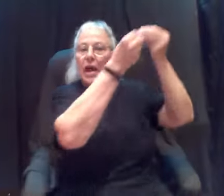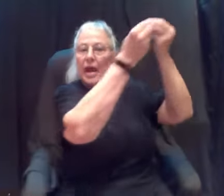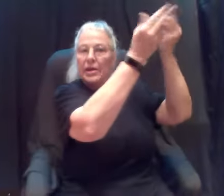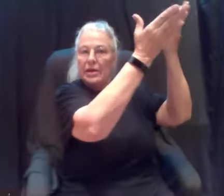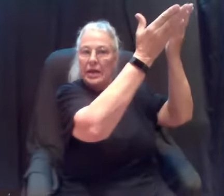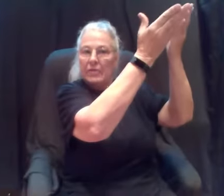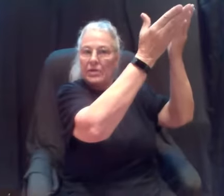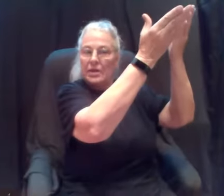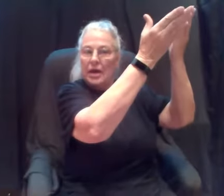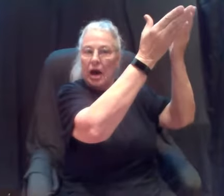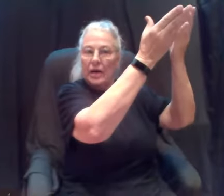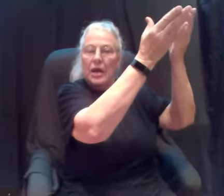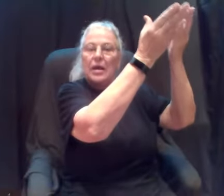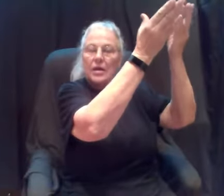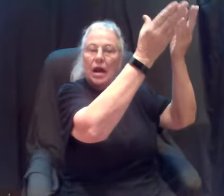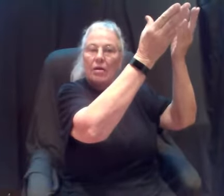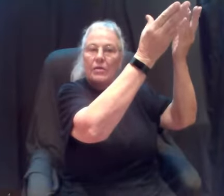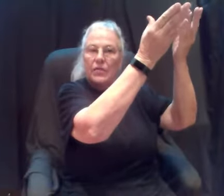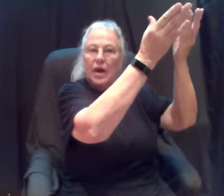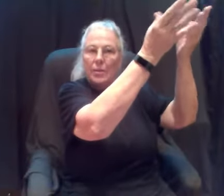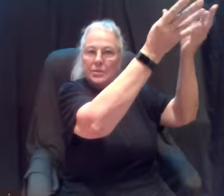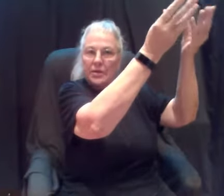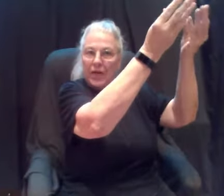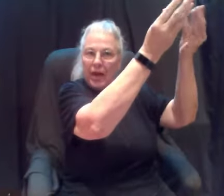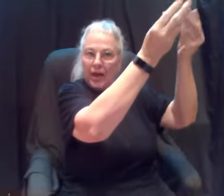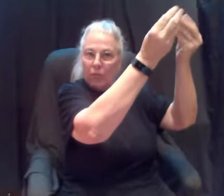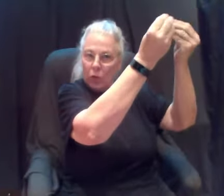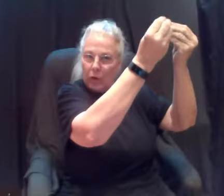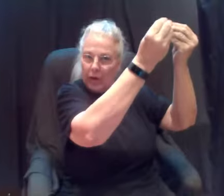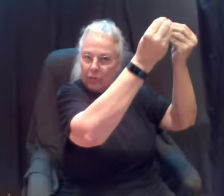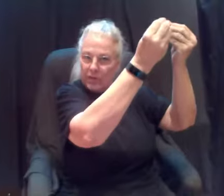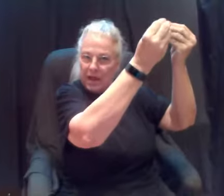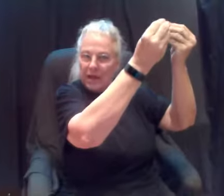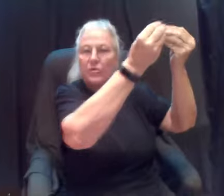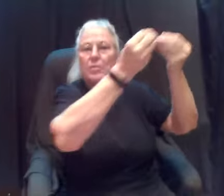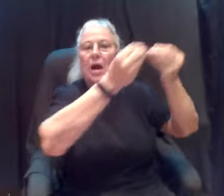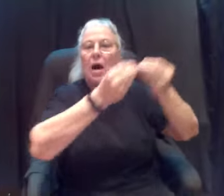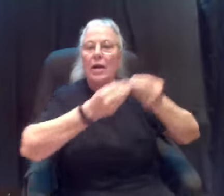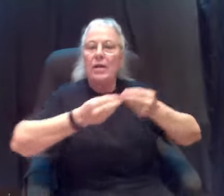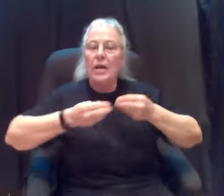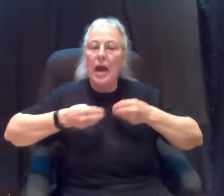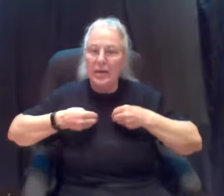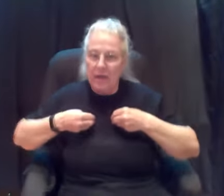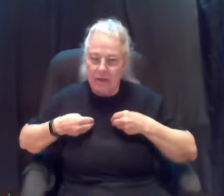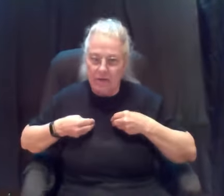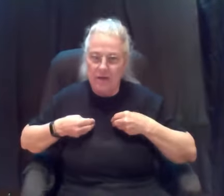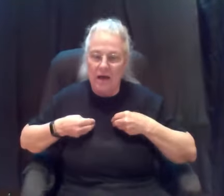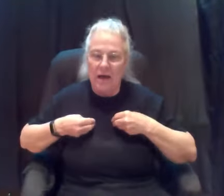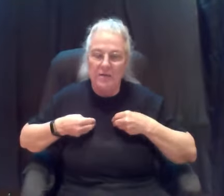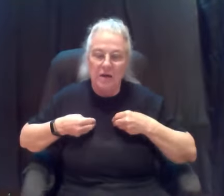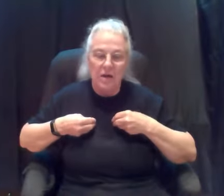and give it to God. Now, the opposite of that, if we take it from God and give it to us.